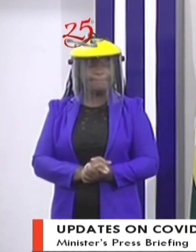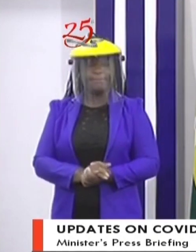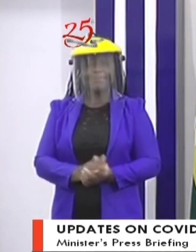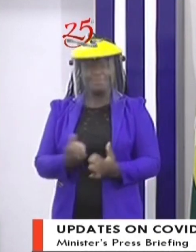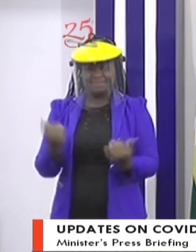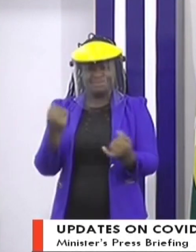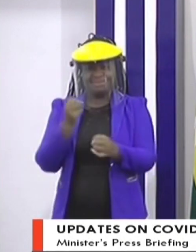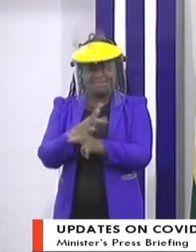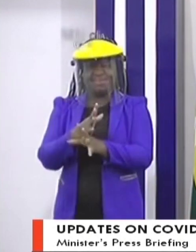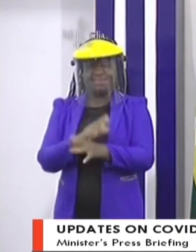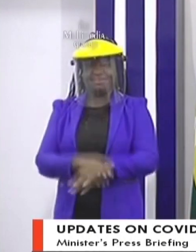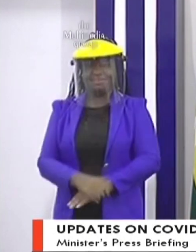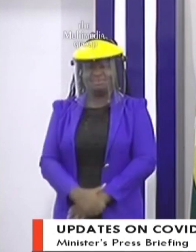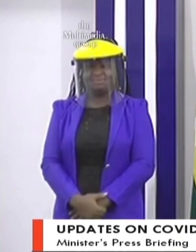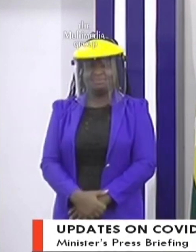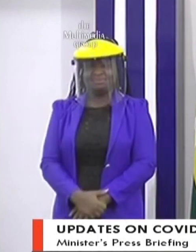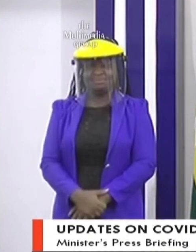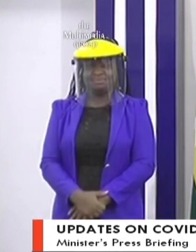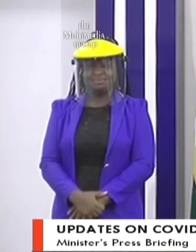We're ready.